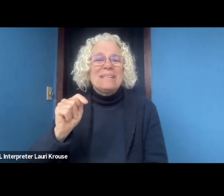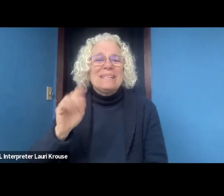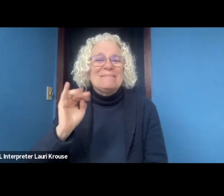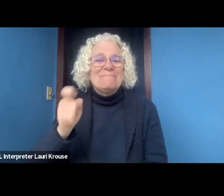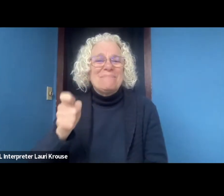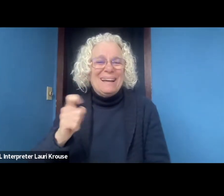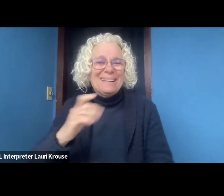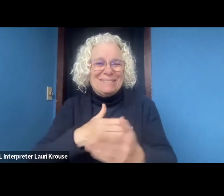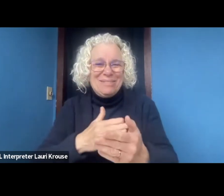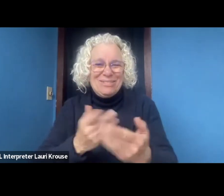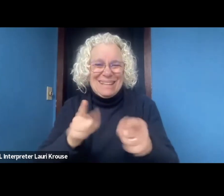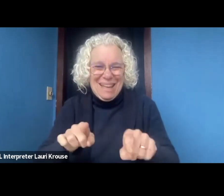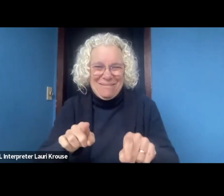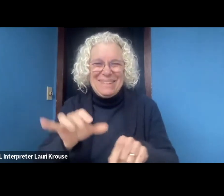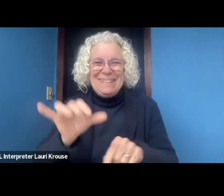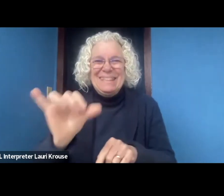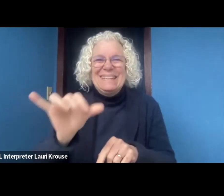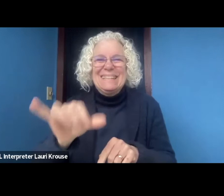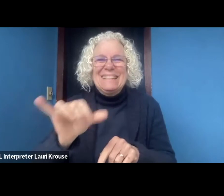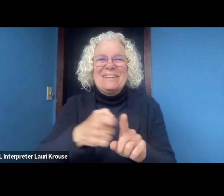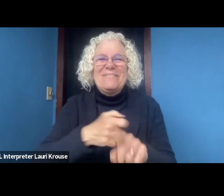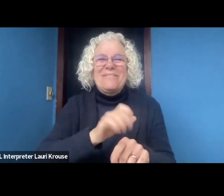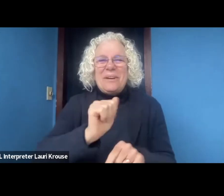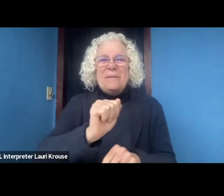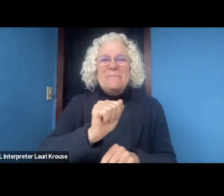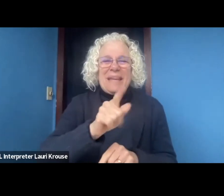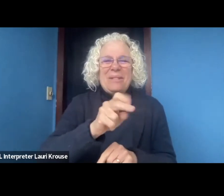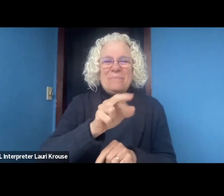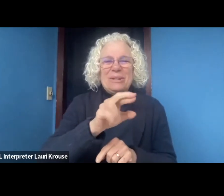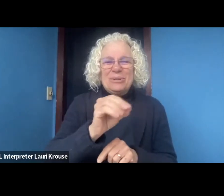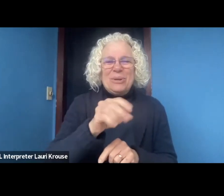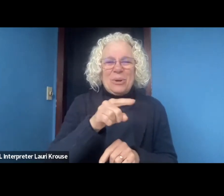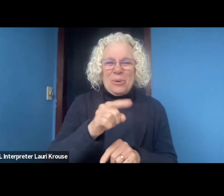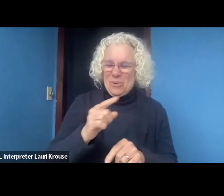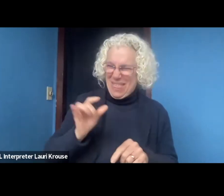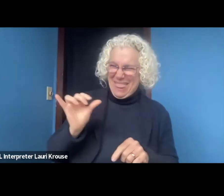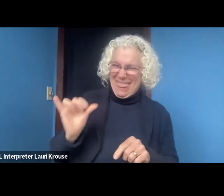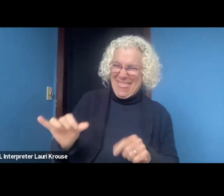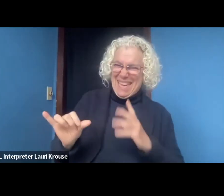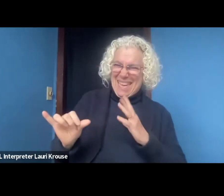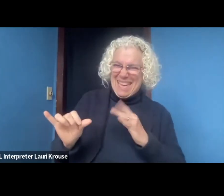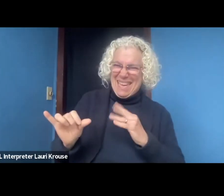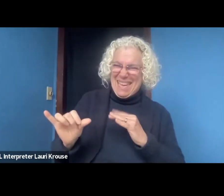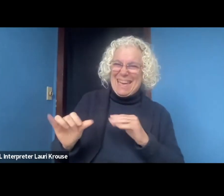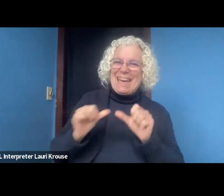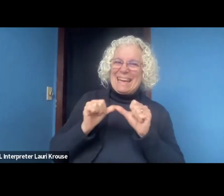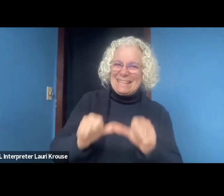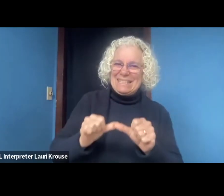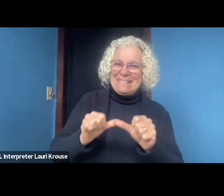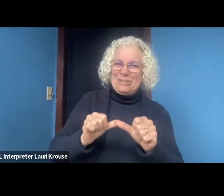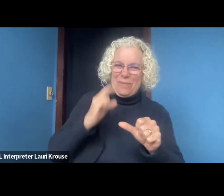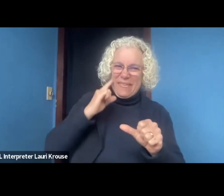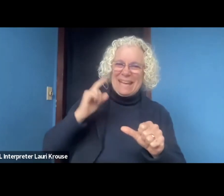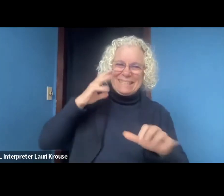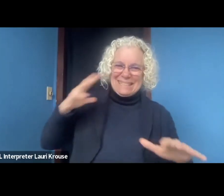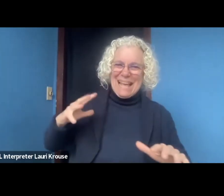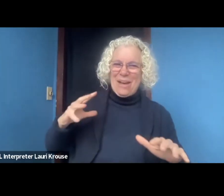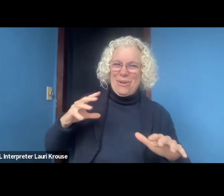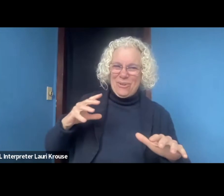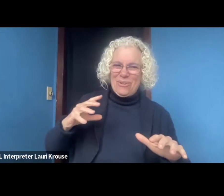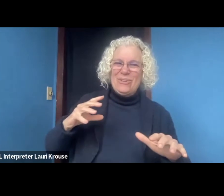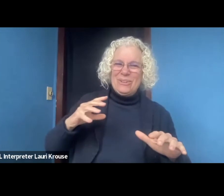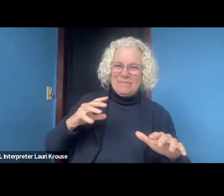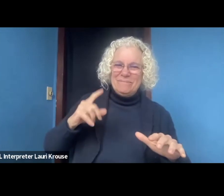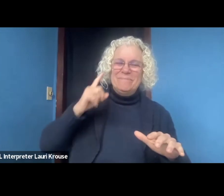Excellent. So wonderful. Who's ever doing that? Can you keep that and just pause for one moment while we make a couple of